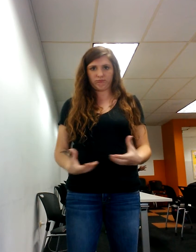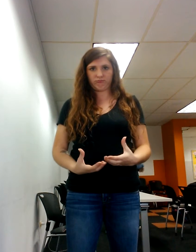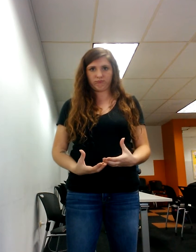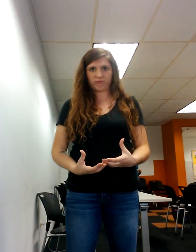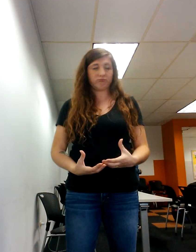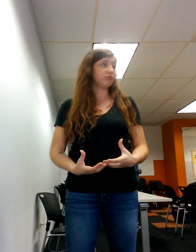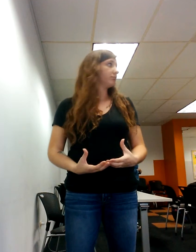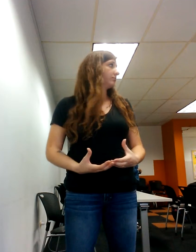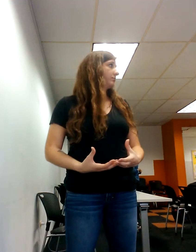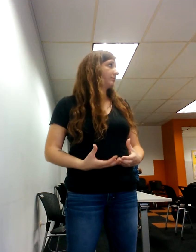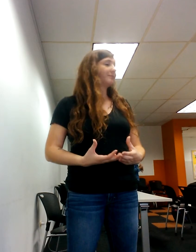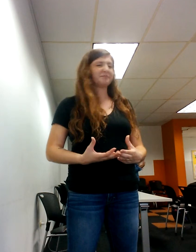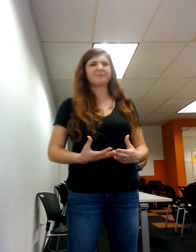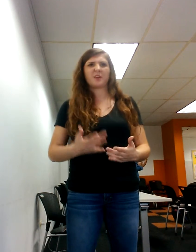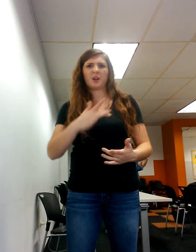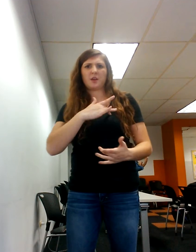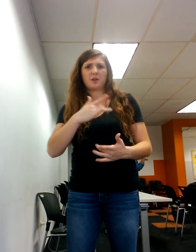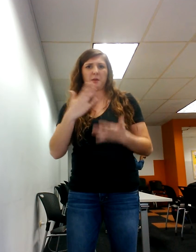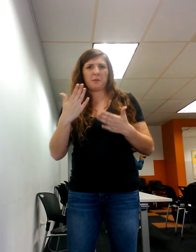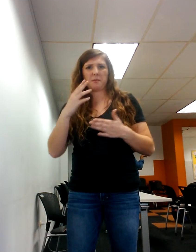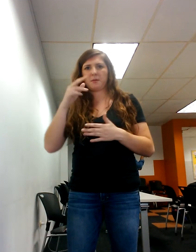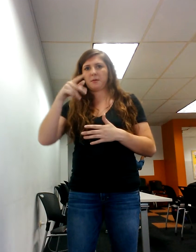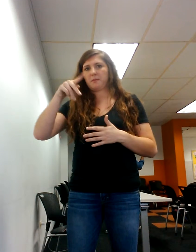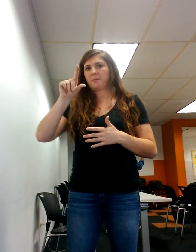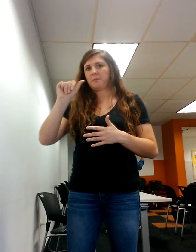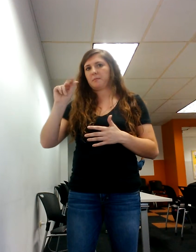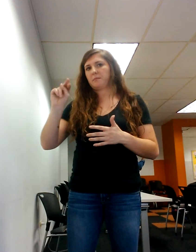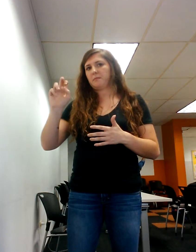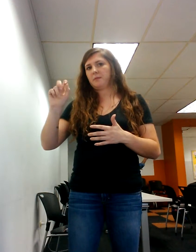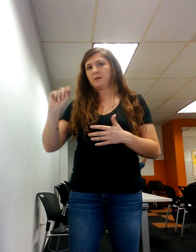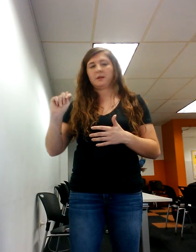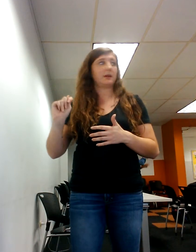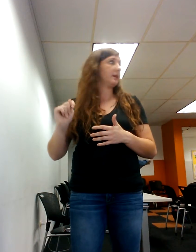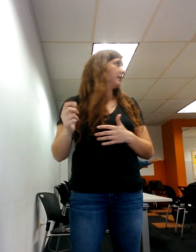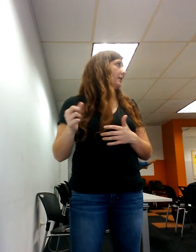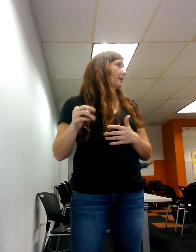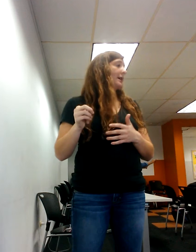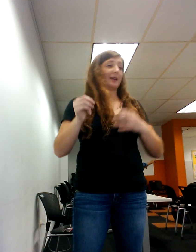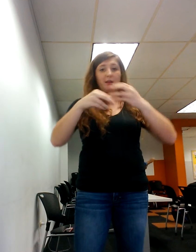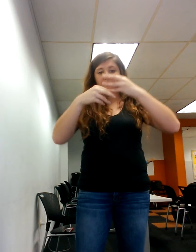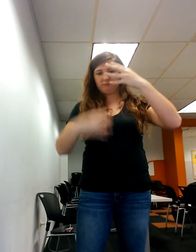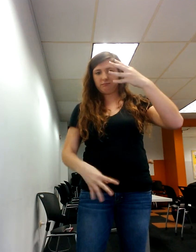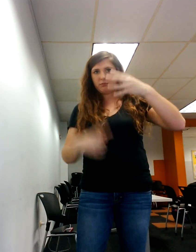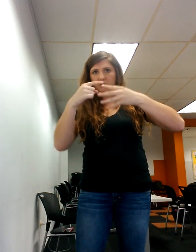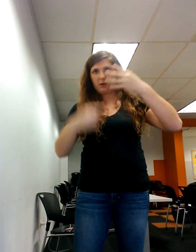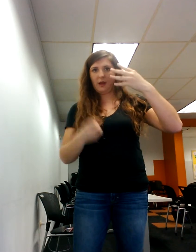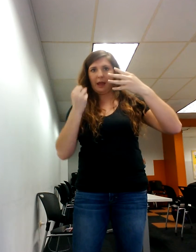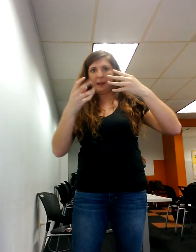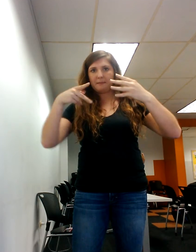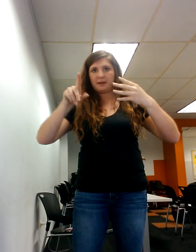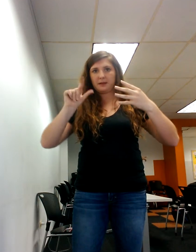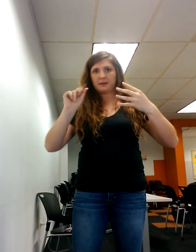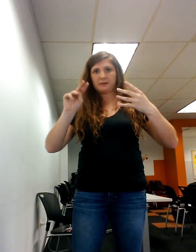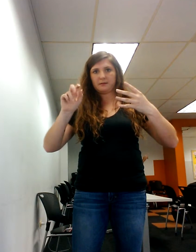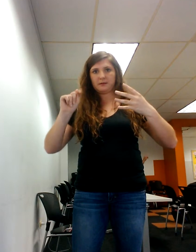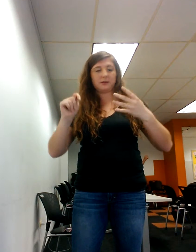Probably planets are going to be in there somewhere. Here's a list of all the planets. Maybe this one specifically is the one